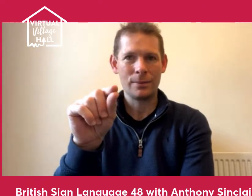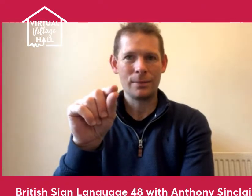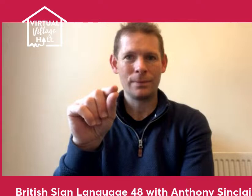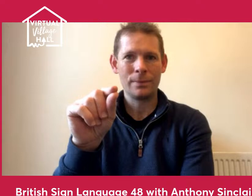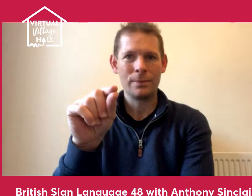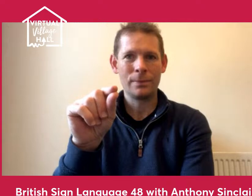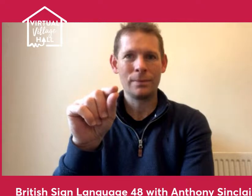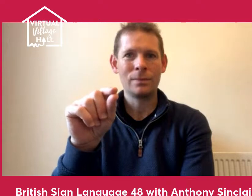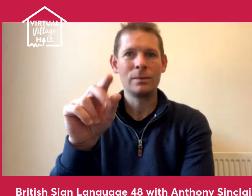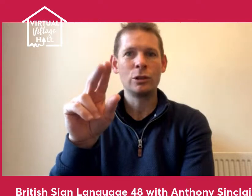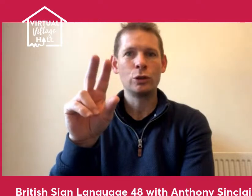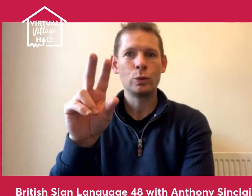11,